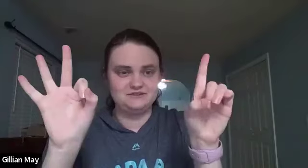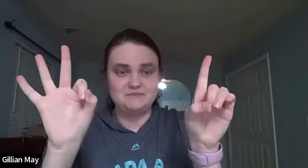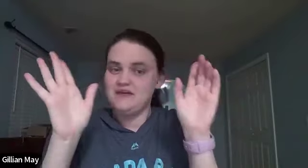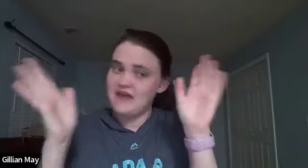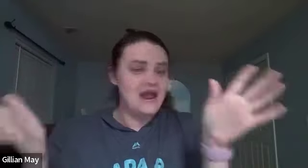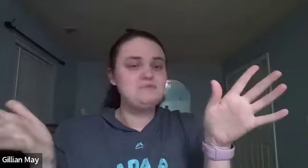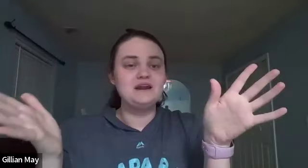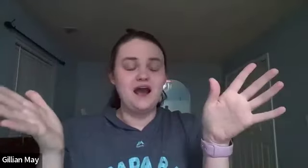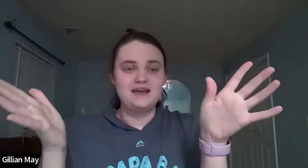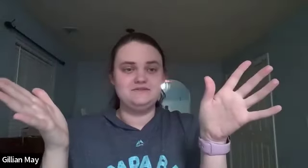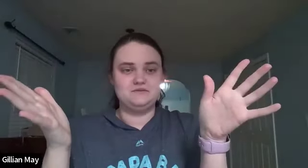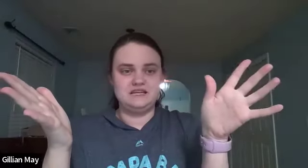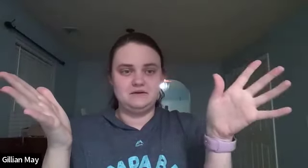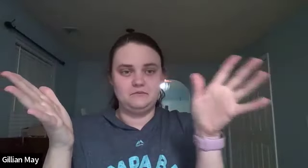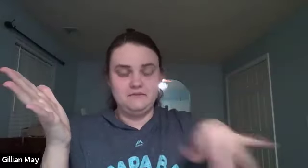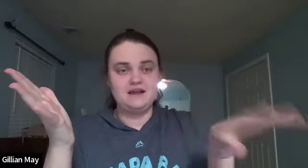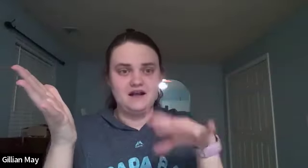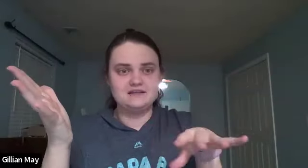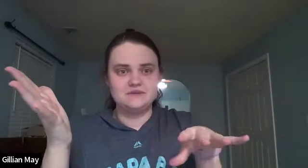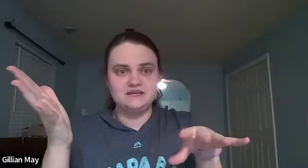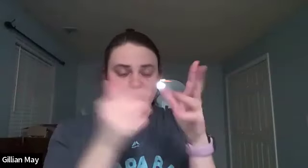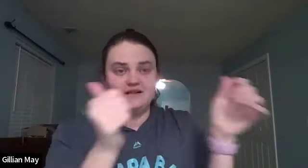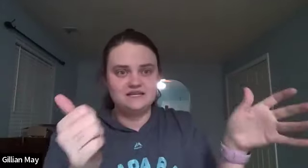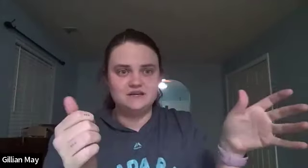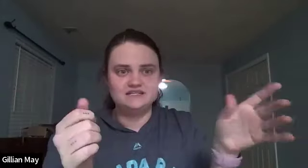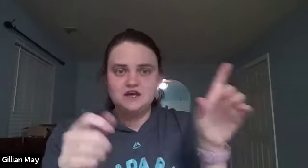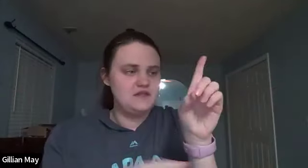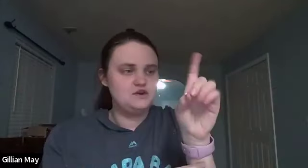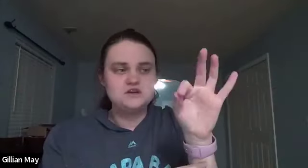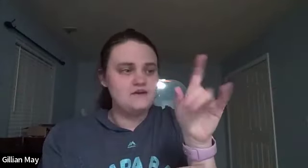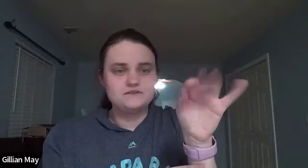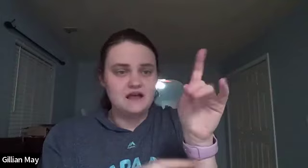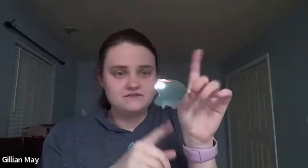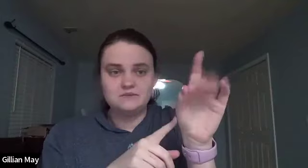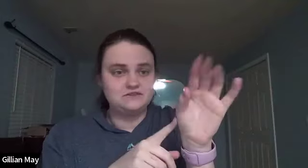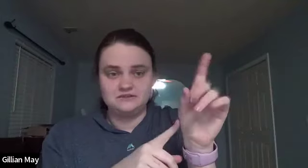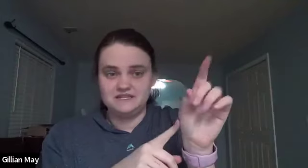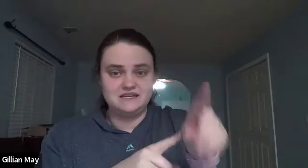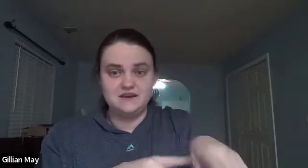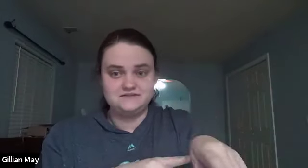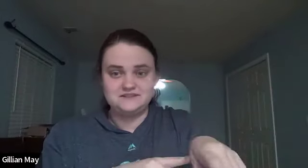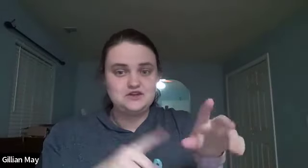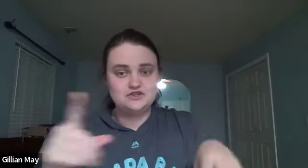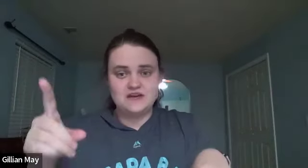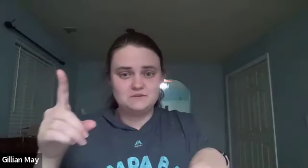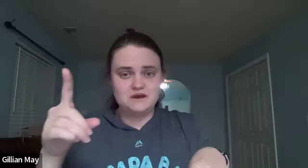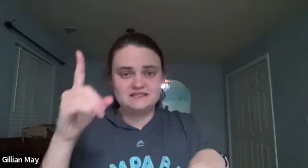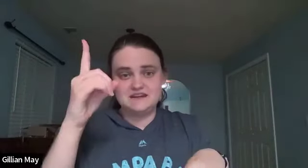time. That happened when I even was like in my with my classmates. They could not for the life of them get their D's and F's. So that's why I said if